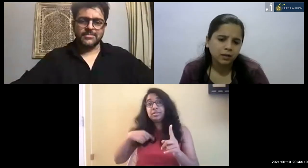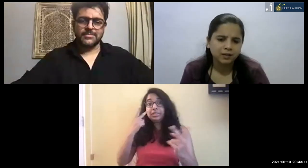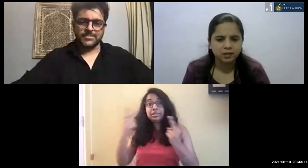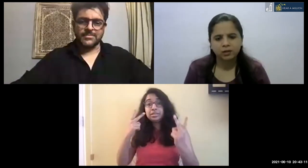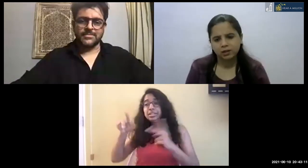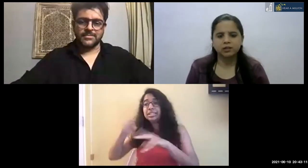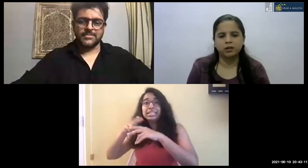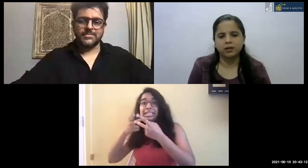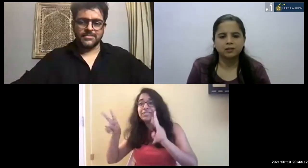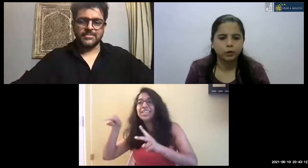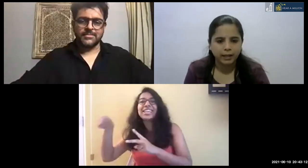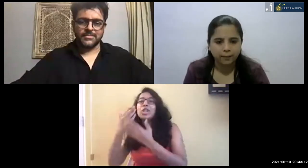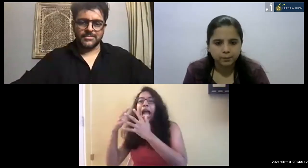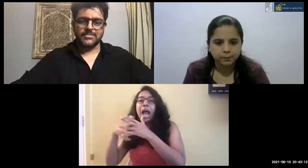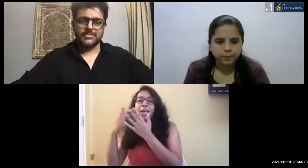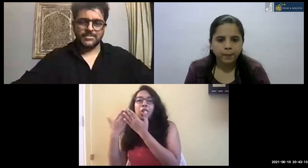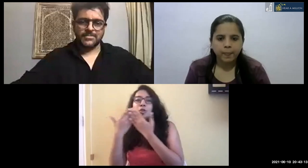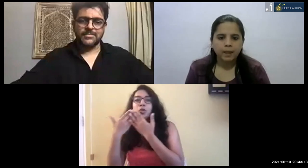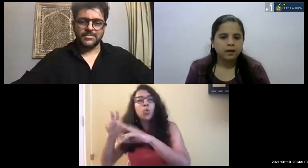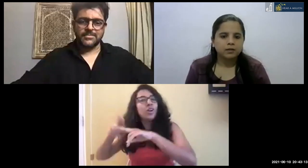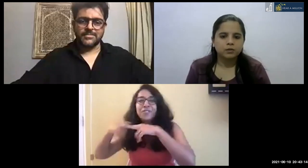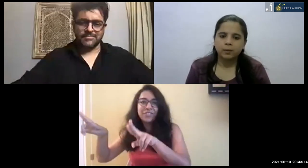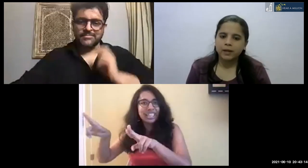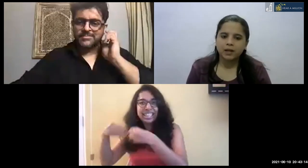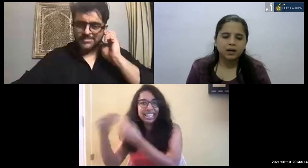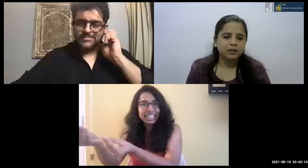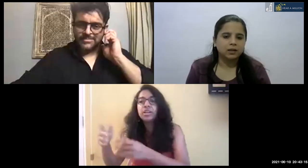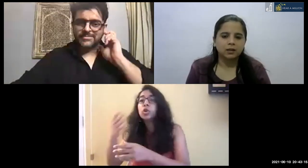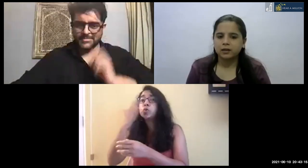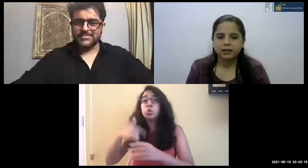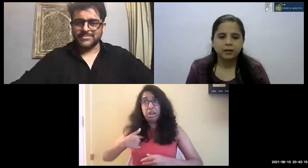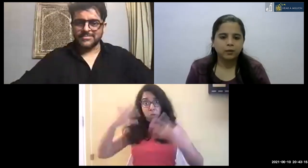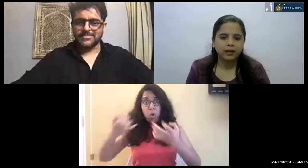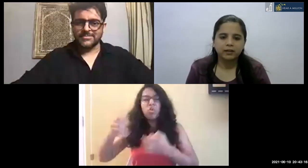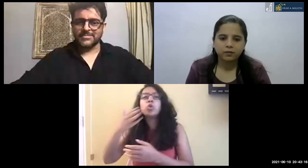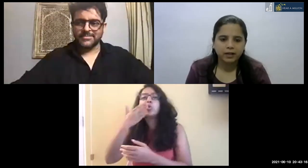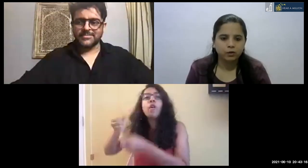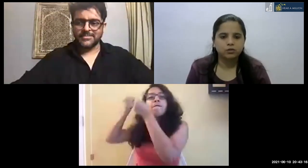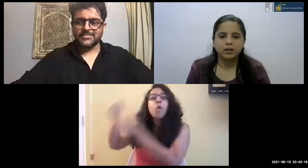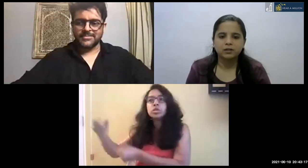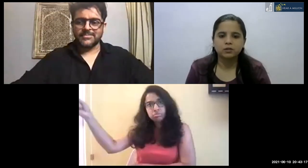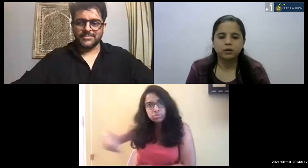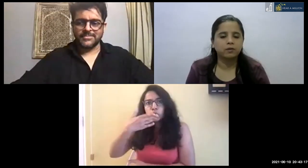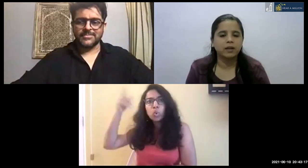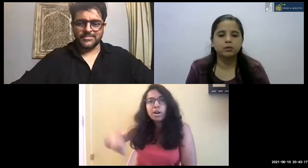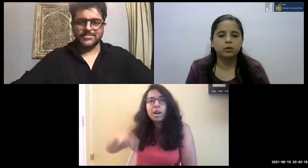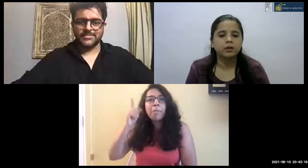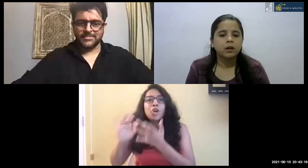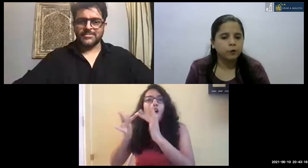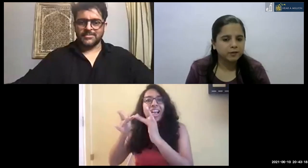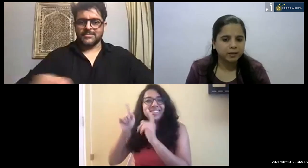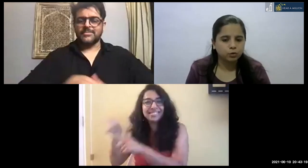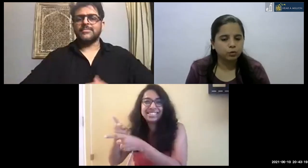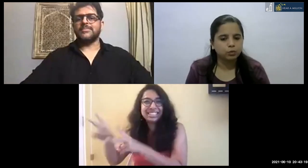can consider it as a full time. So in America, they are providing the free education, right? So they do not